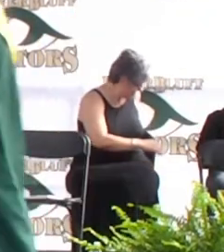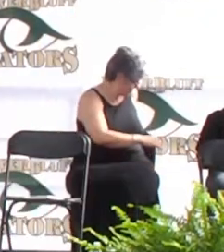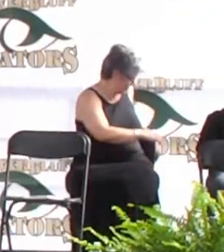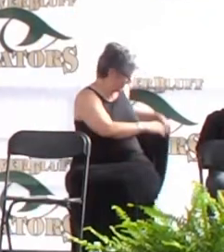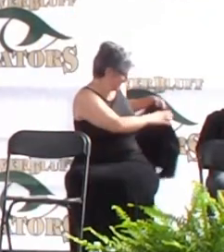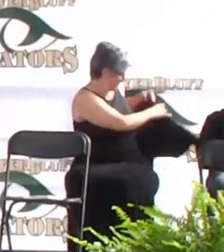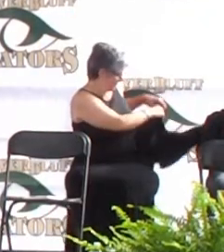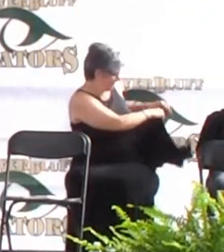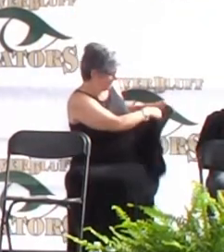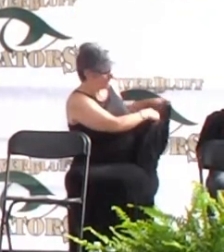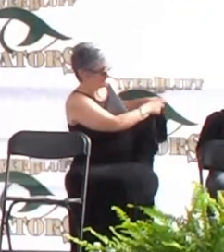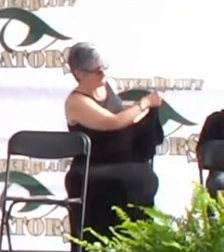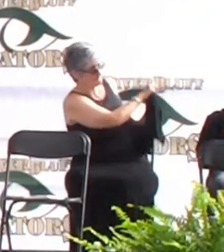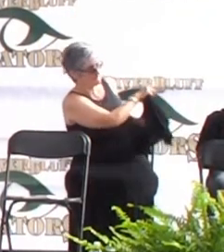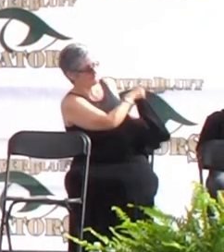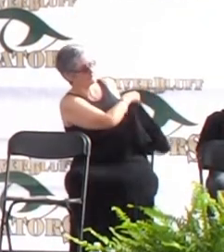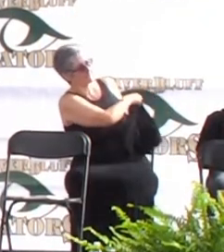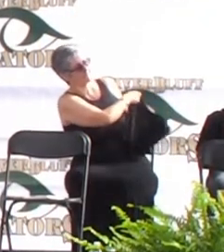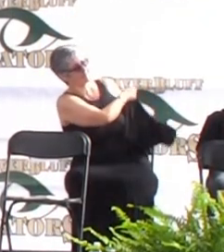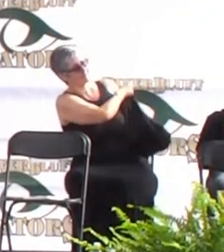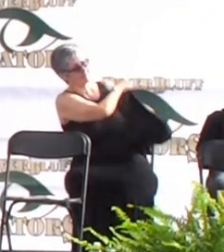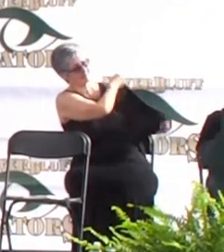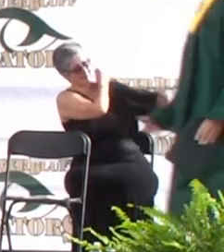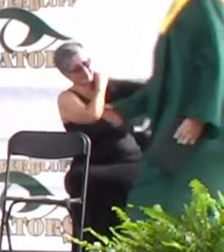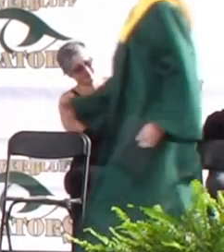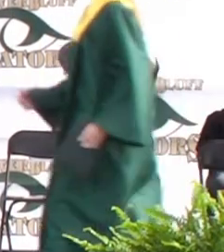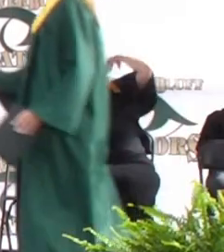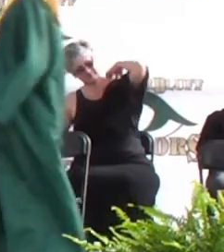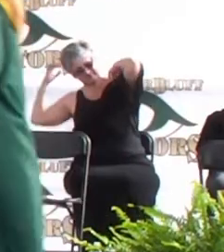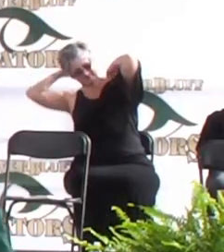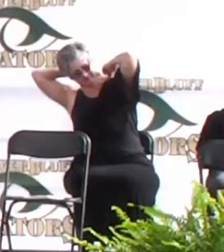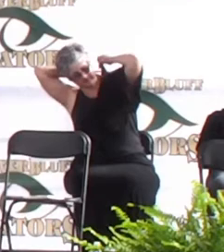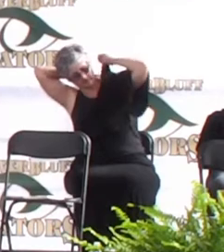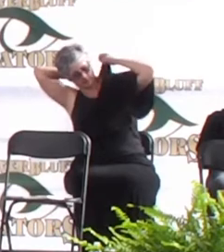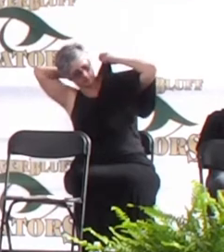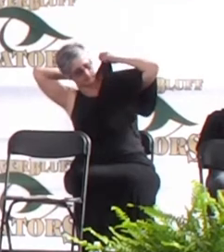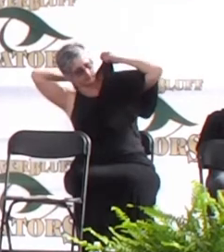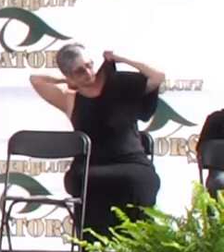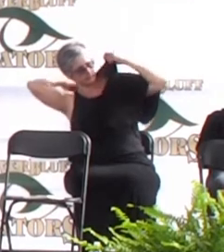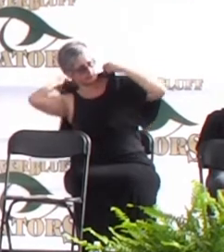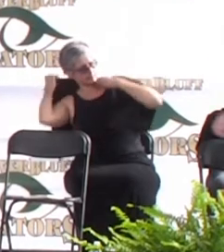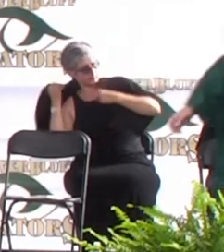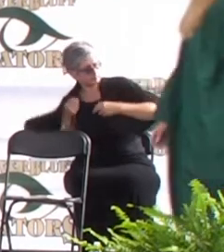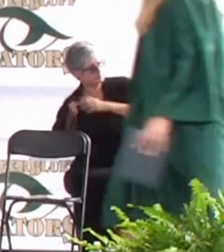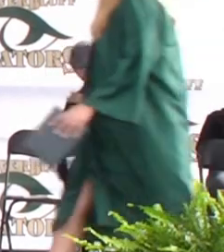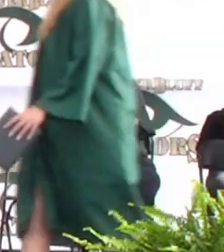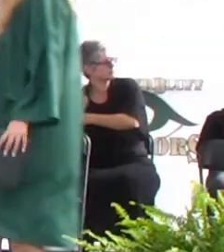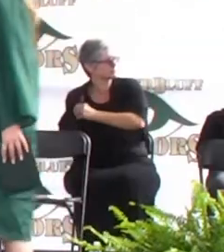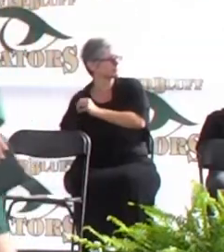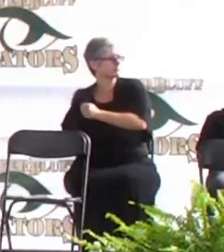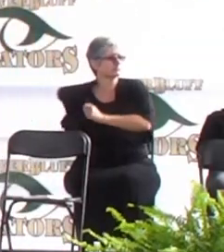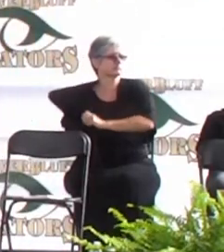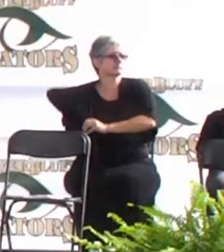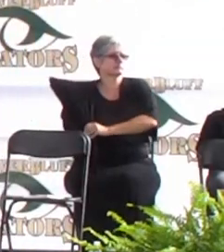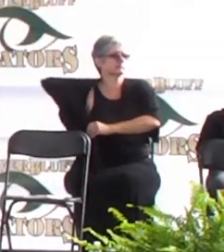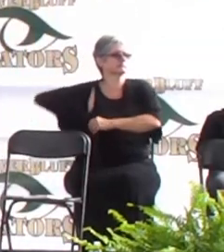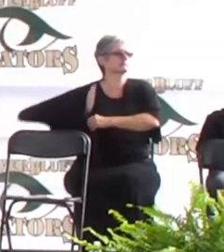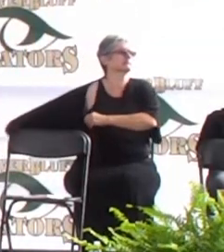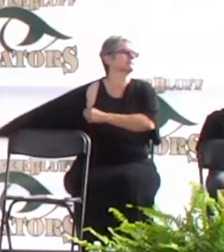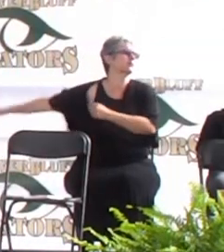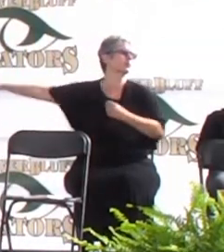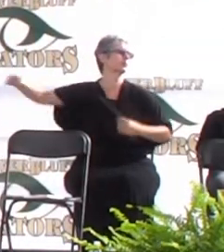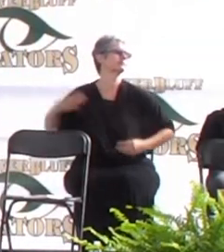graduate. Cameron Lane Clements. Victoria Bailey Collins.